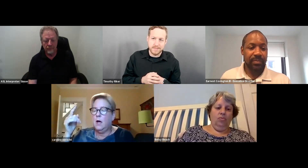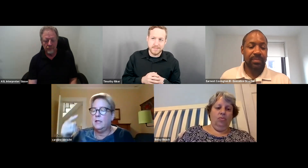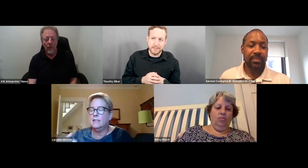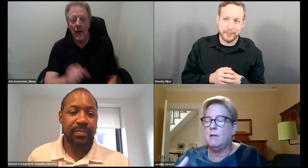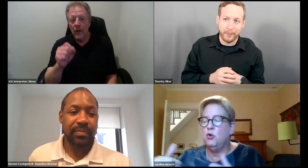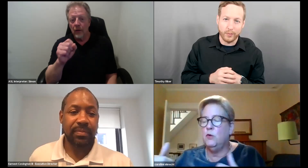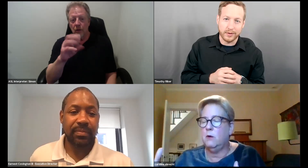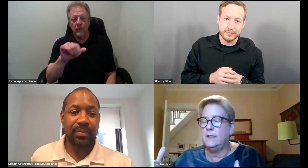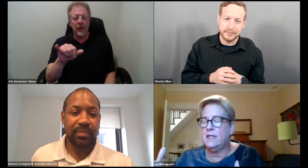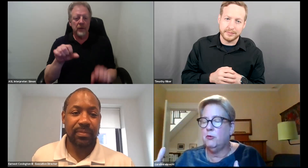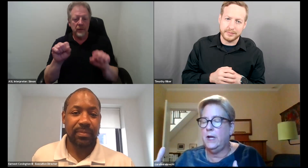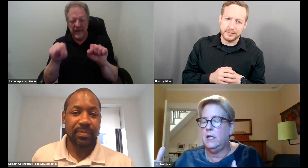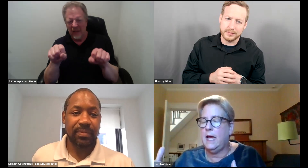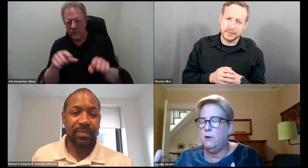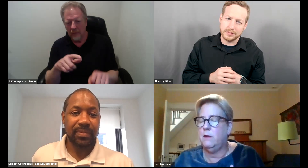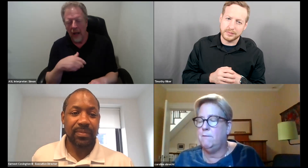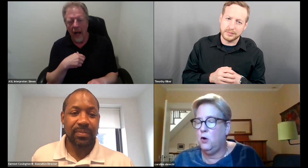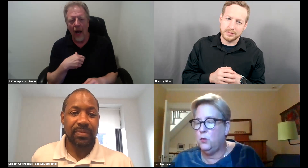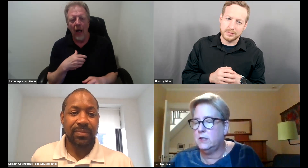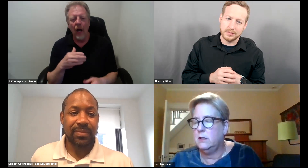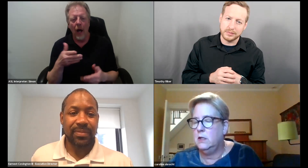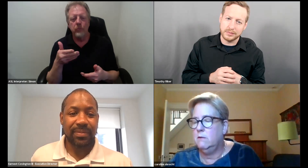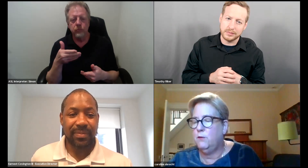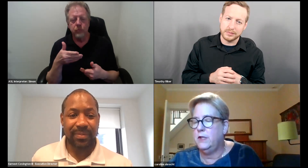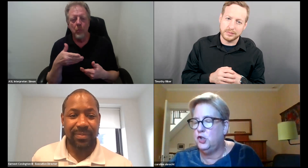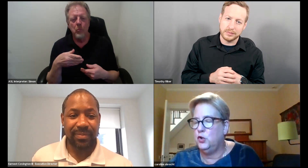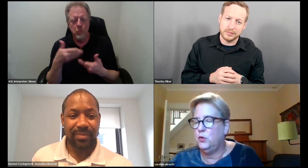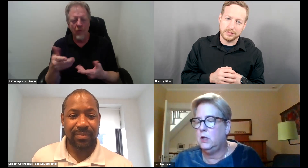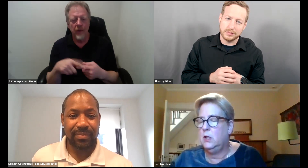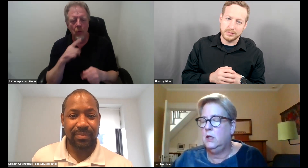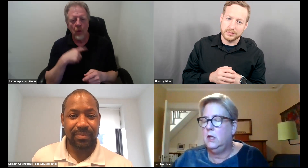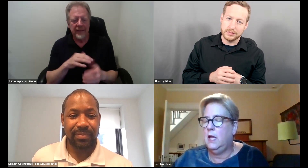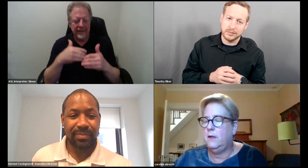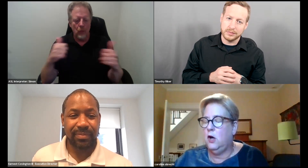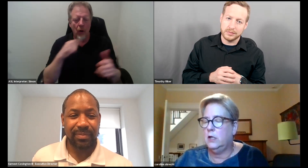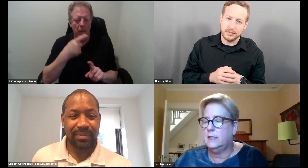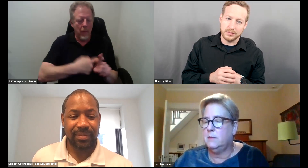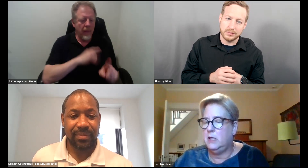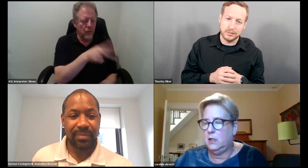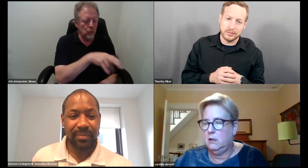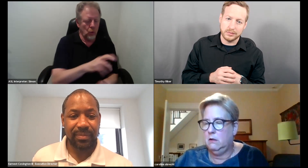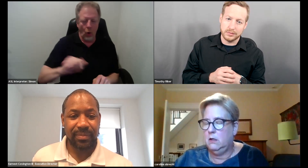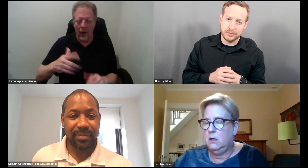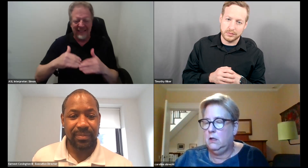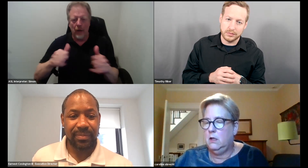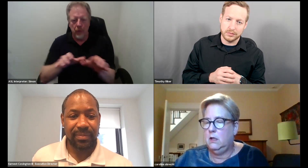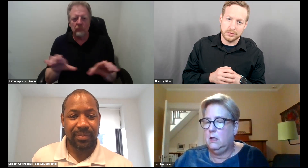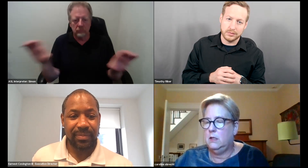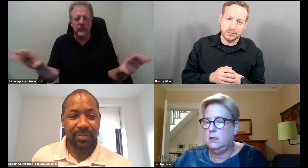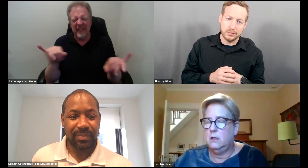So, yes, I move that we separate out the votes for the June and the August meeting.